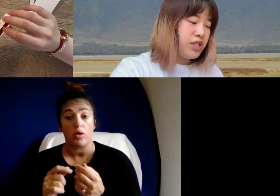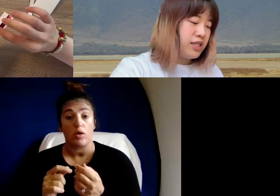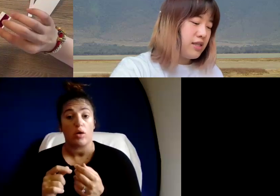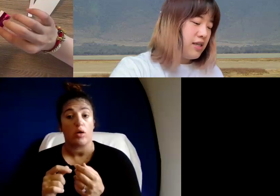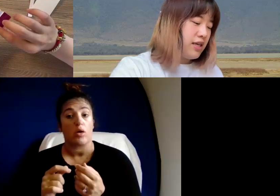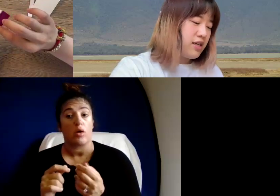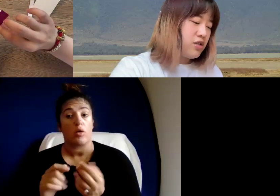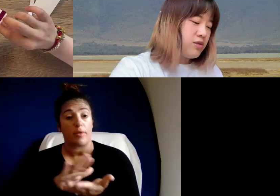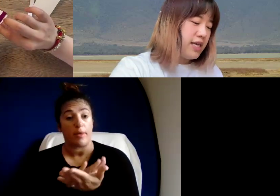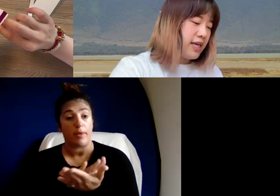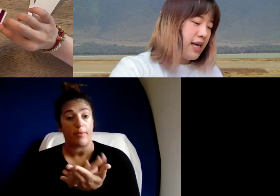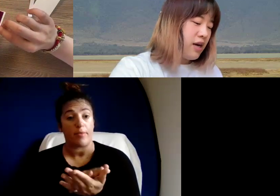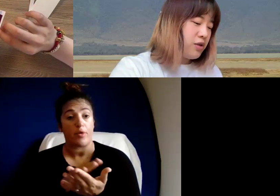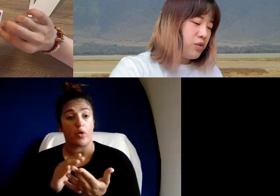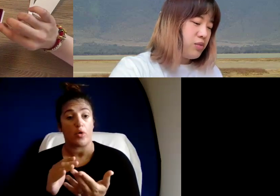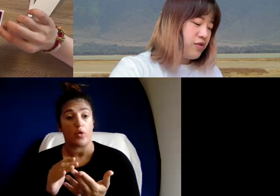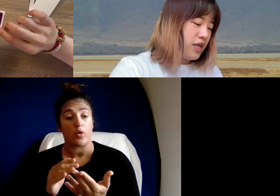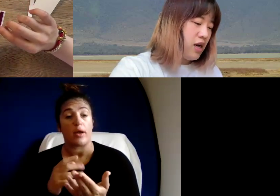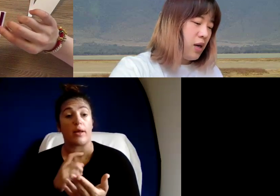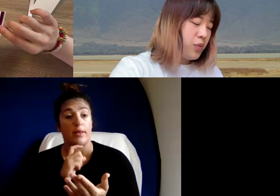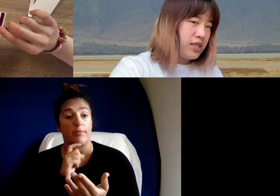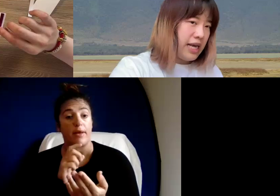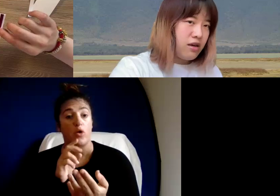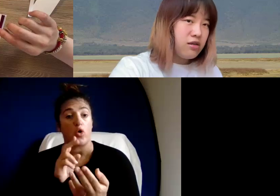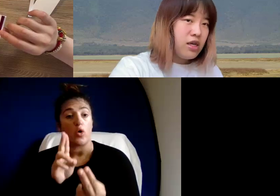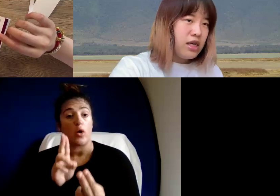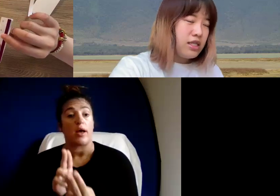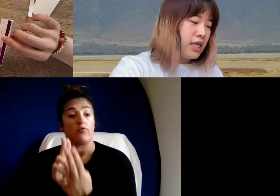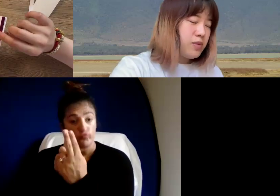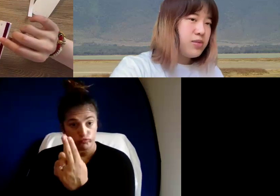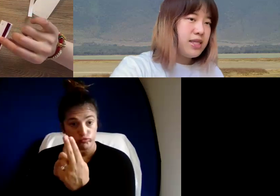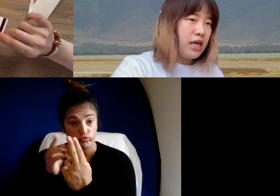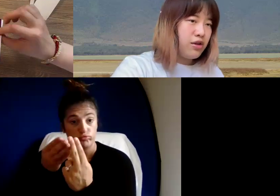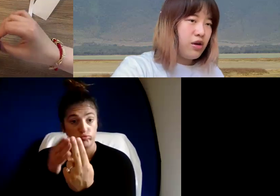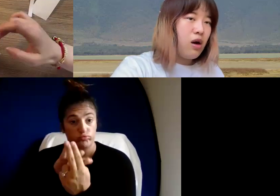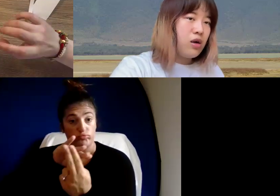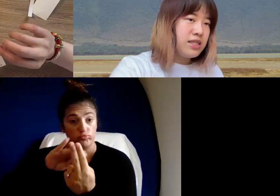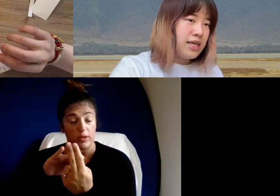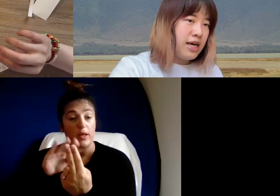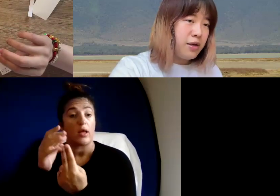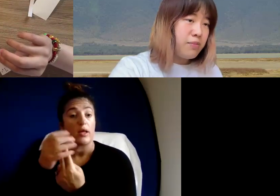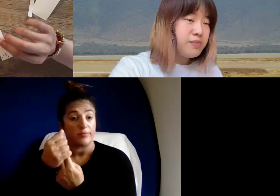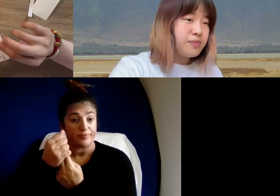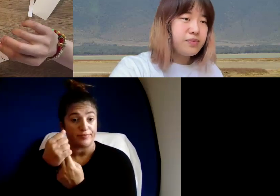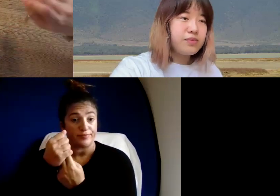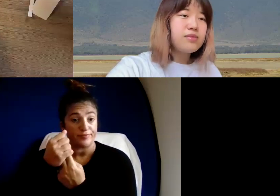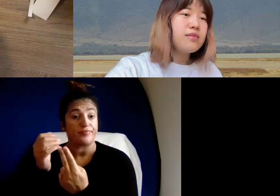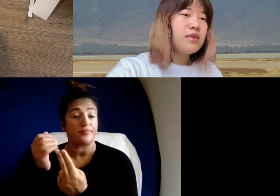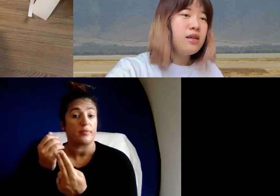the braille sheet. Like, don't take it out or move it up or down. Keep them together all the